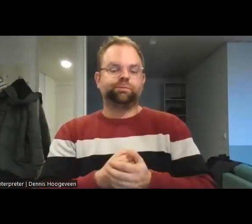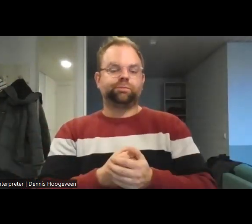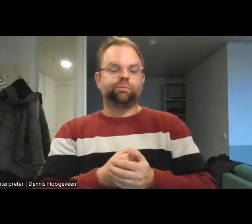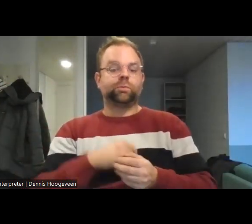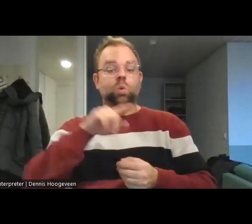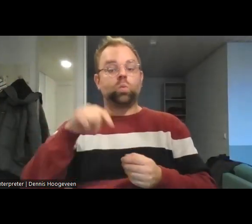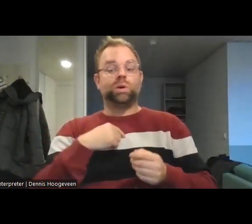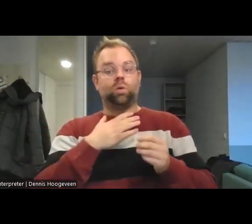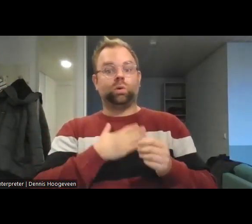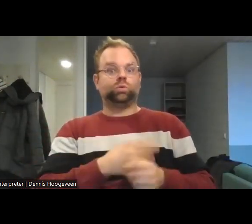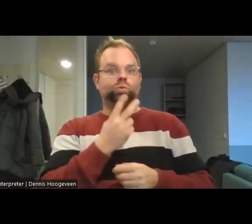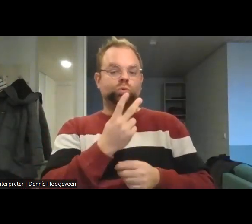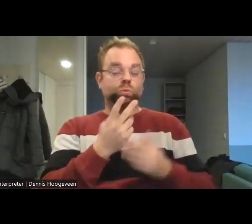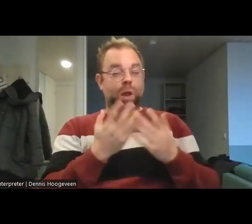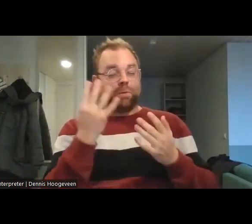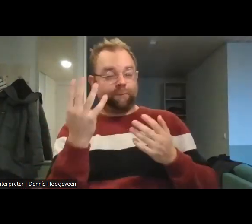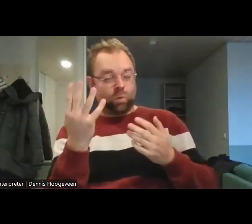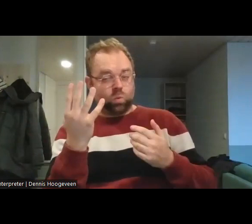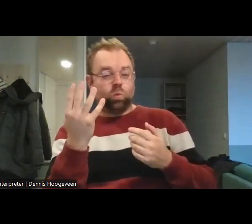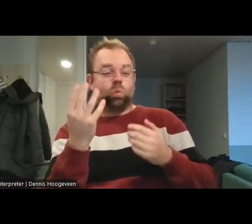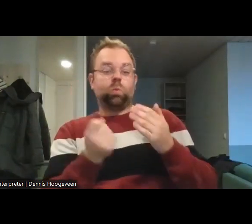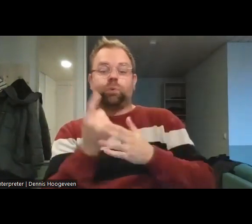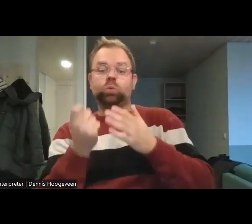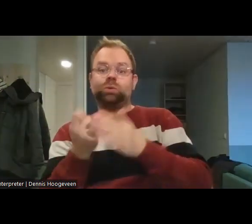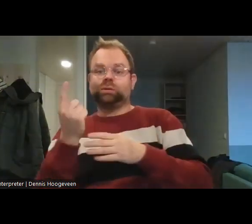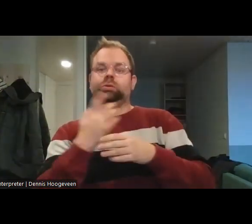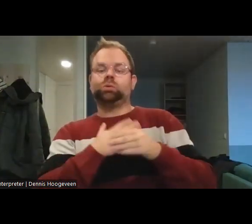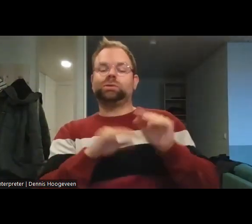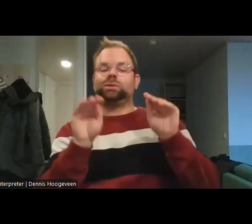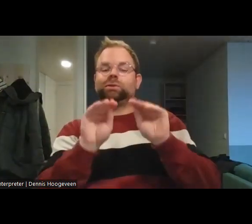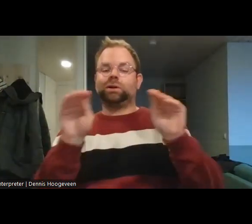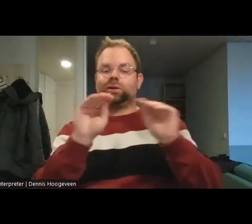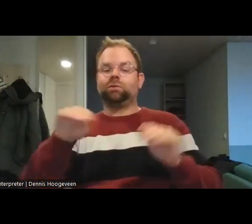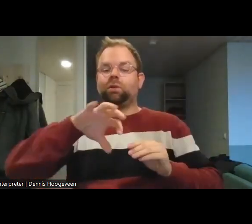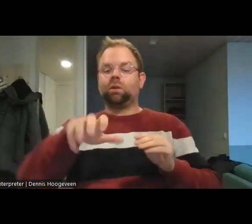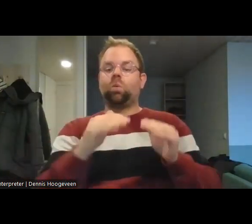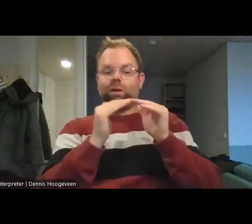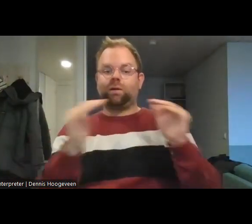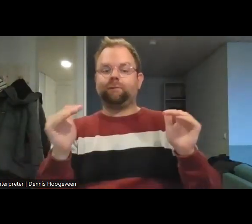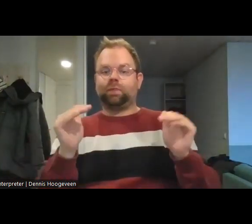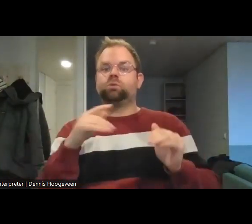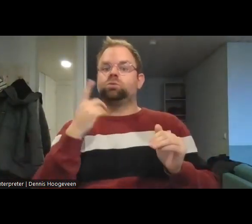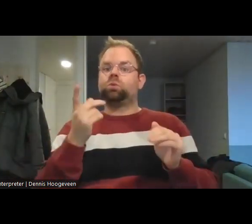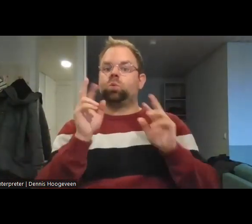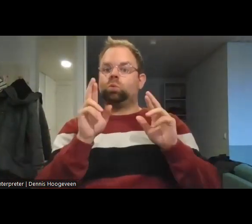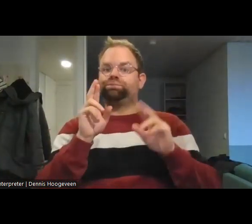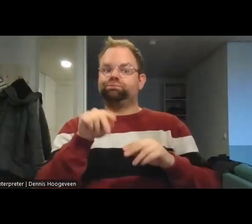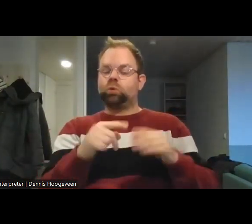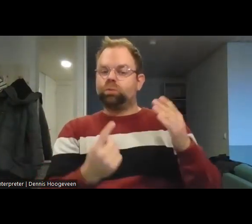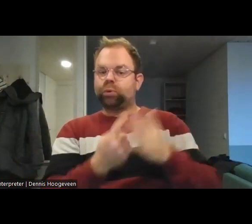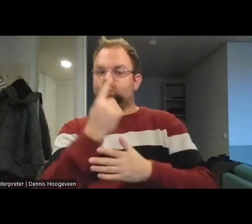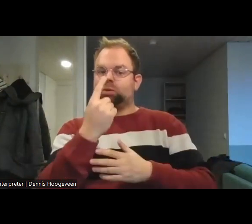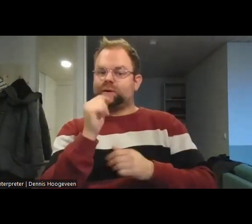violence as a weapon in armed conflict is an area where the Special Rapporteur on the Rights of Persons with